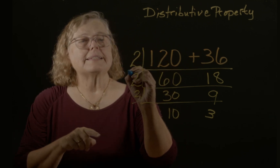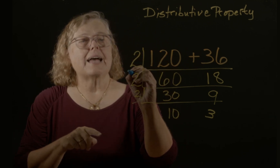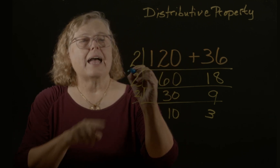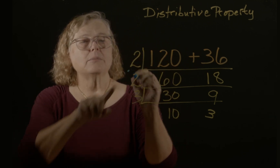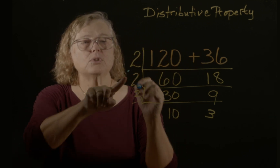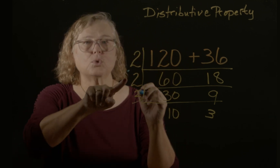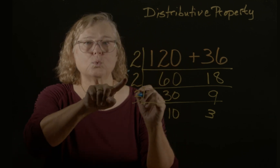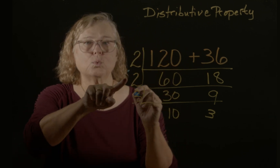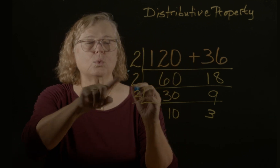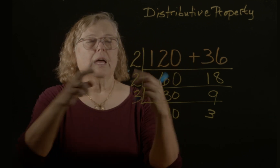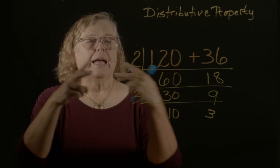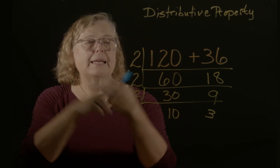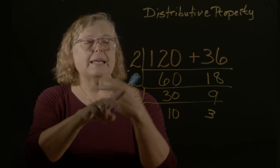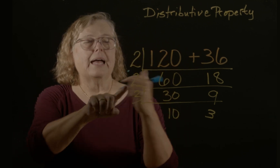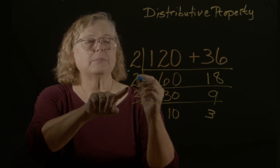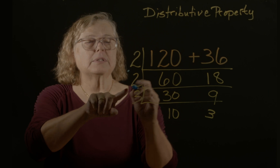So remember, we say 2 times 2